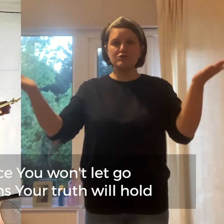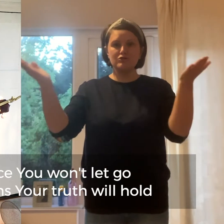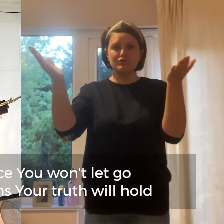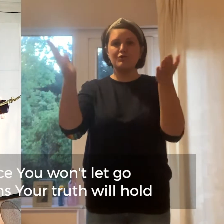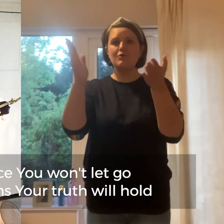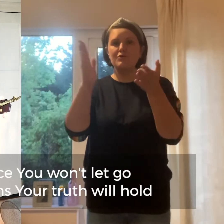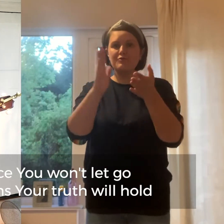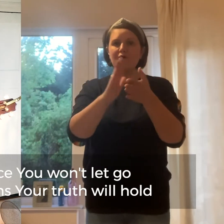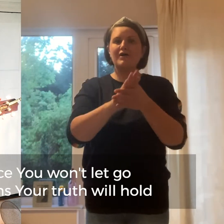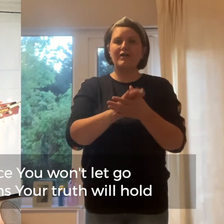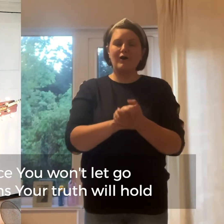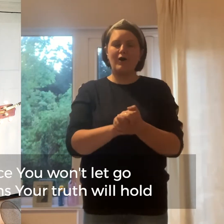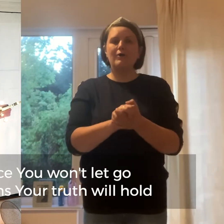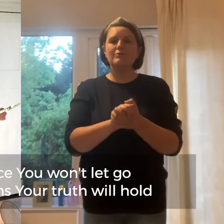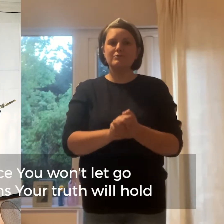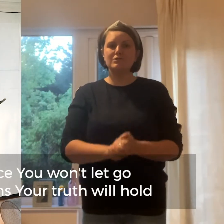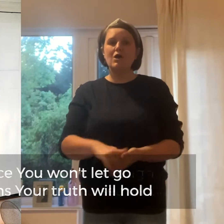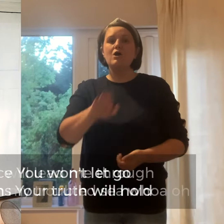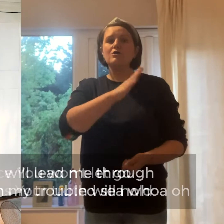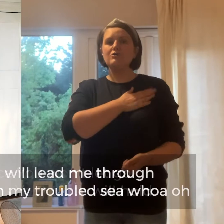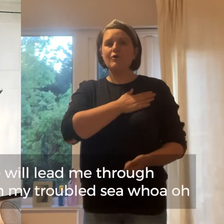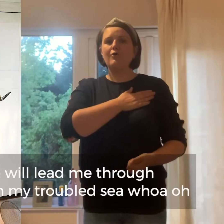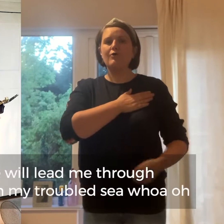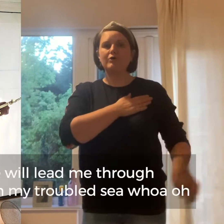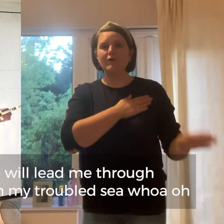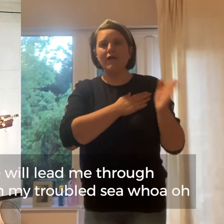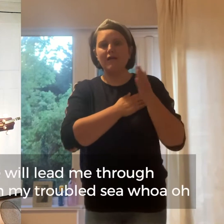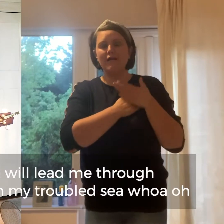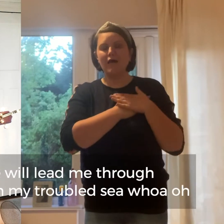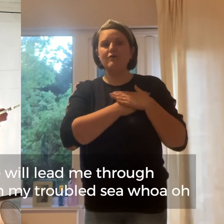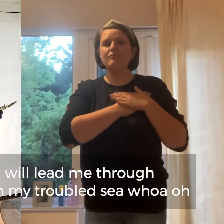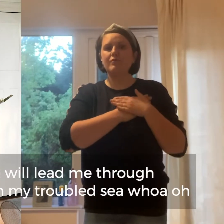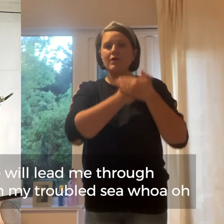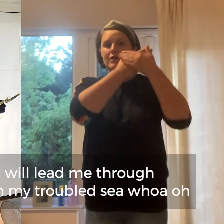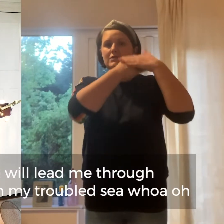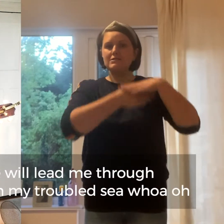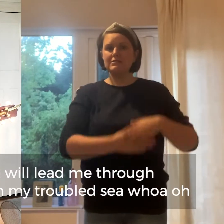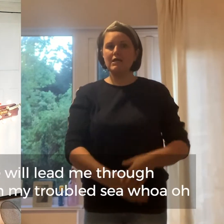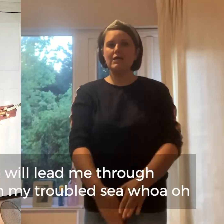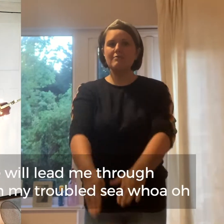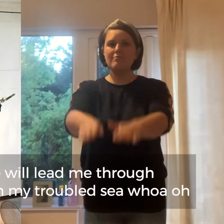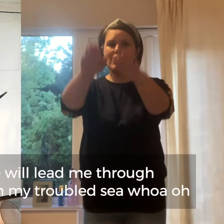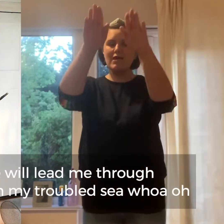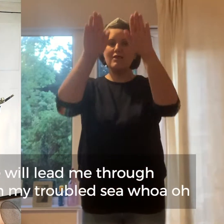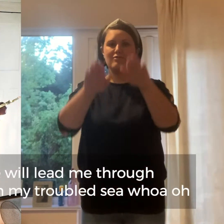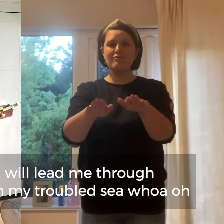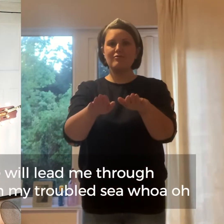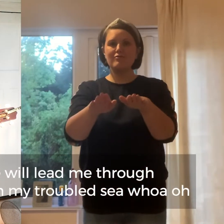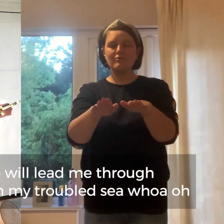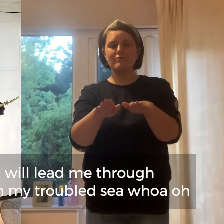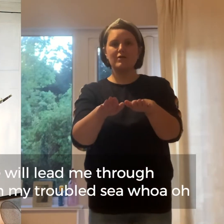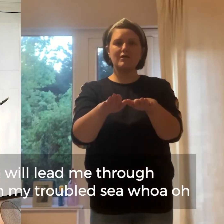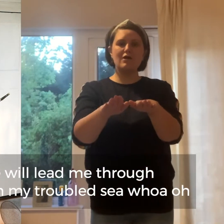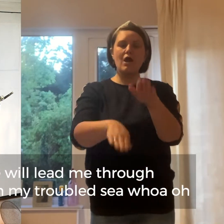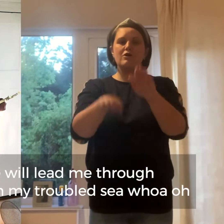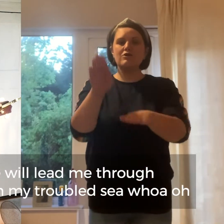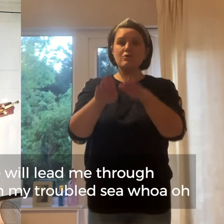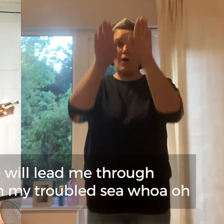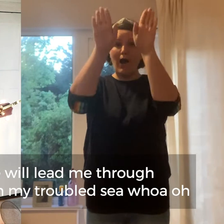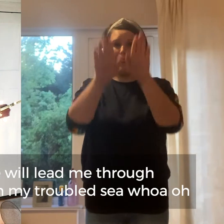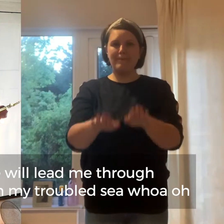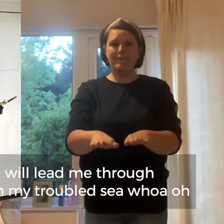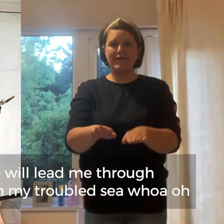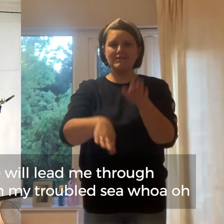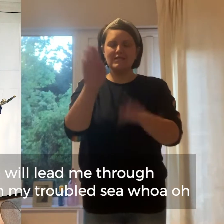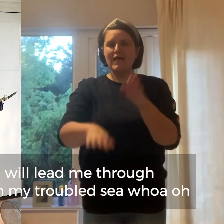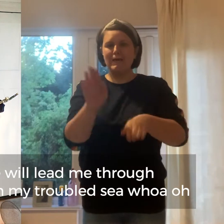questions, your truth will hold. Your great love will lead me through. You